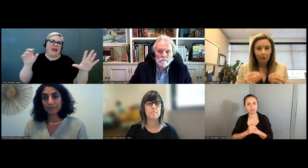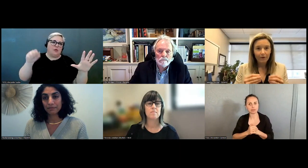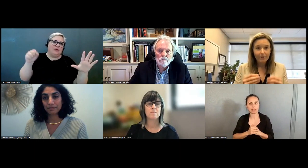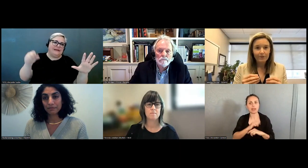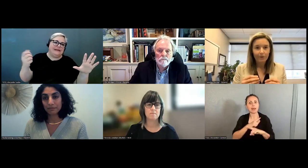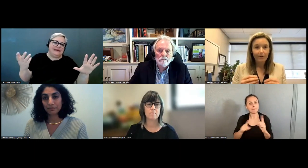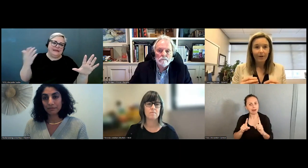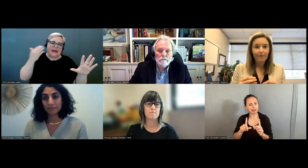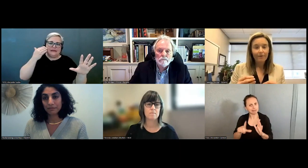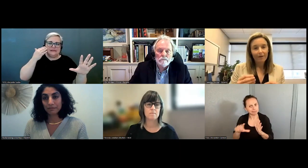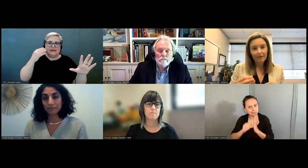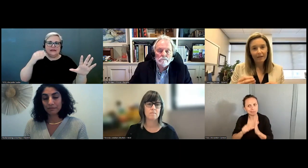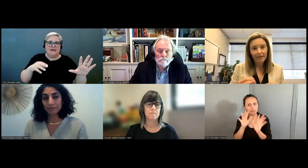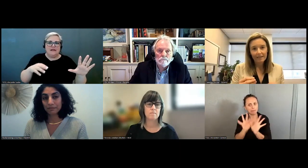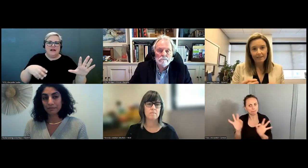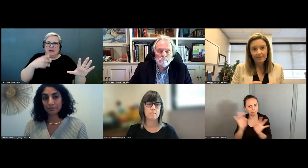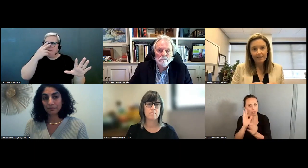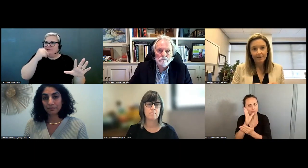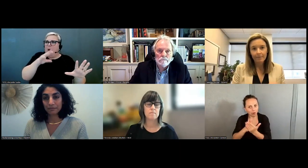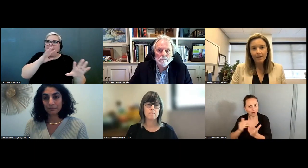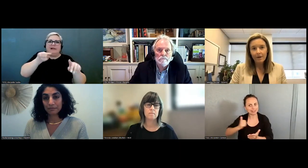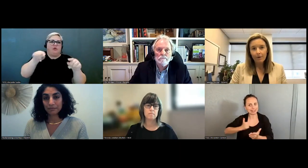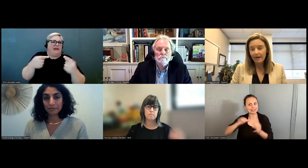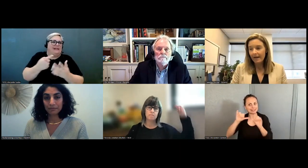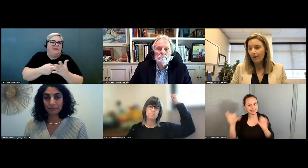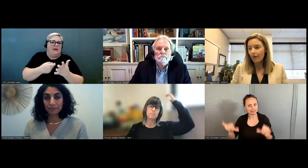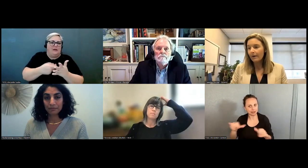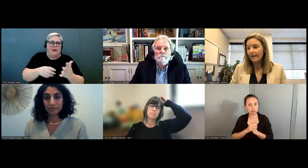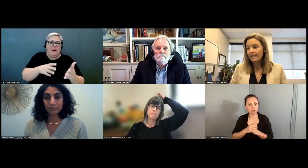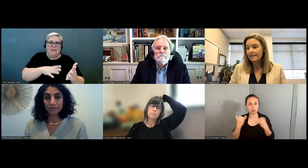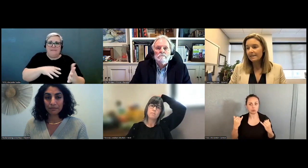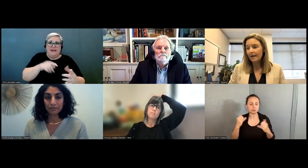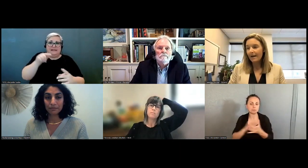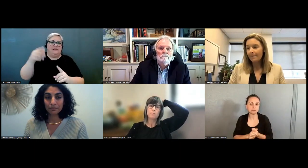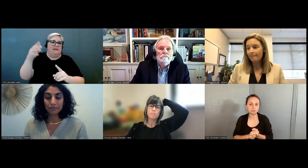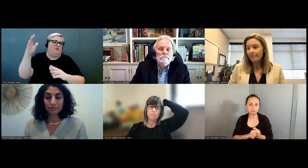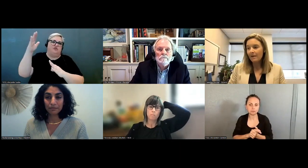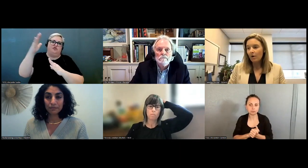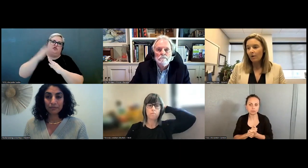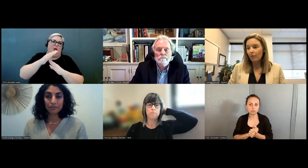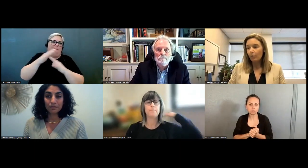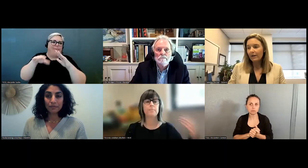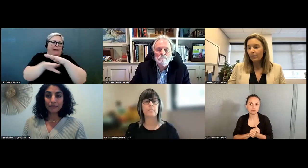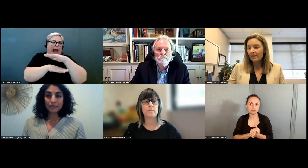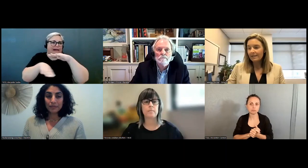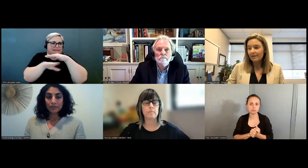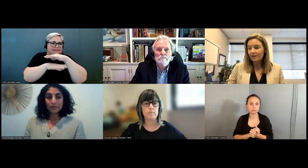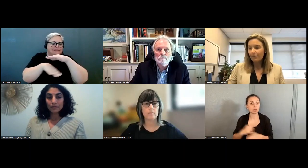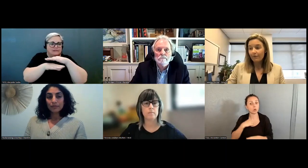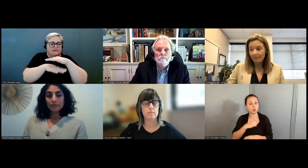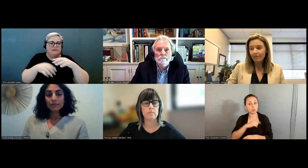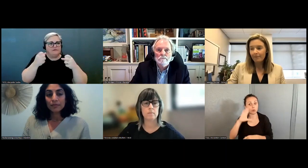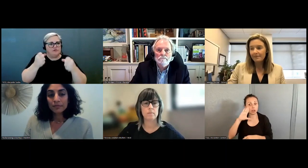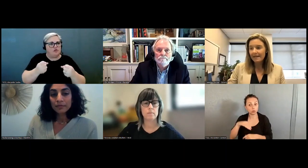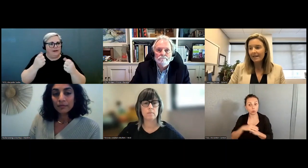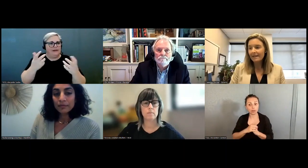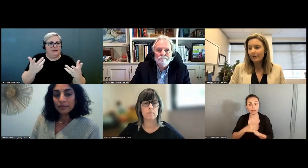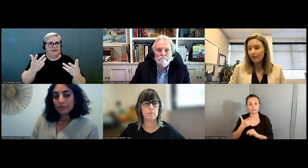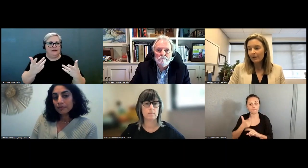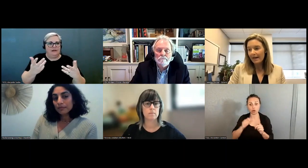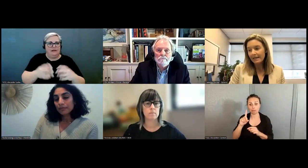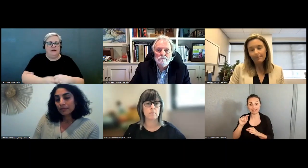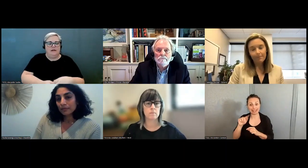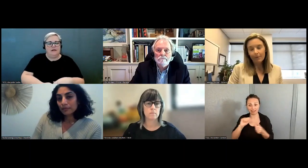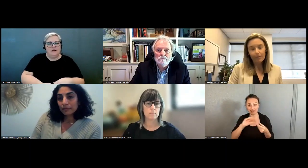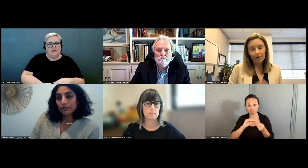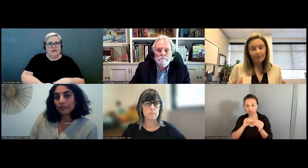it's such a cornerstone of the Canadian system right now. And we know that from data that